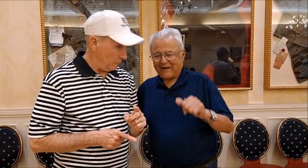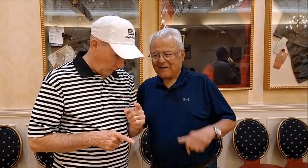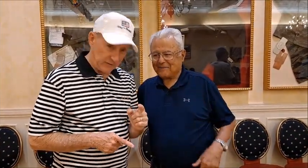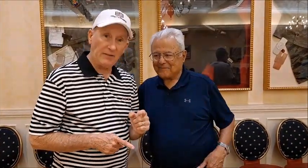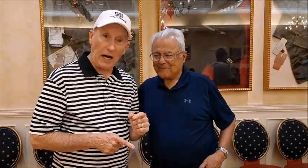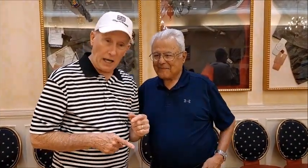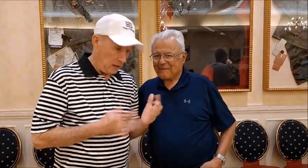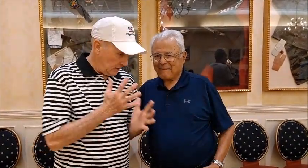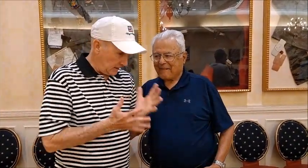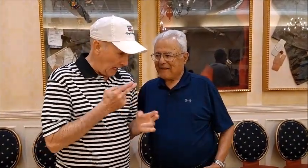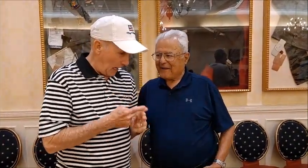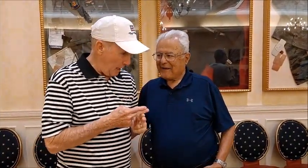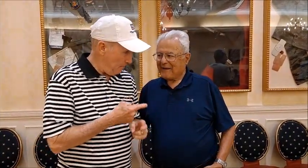Well, give a sign name.